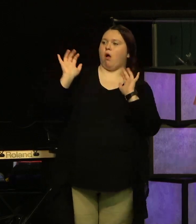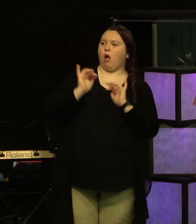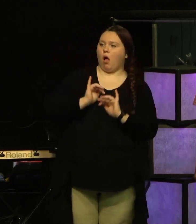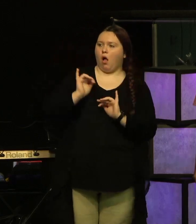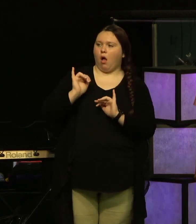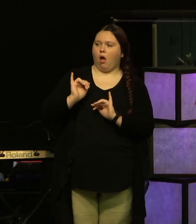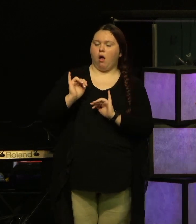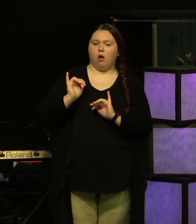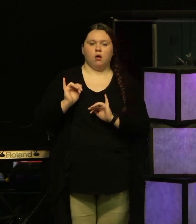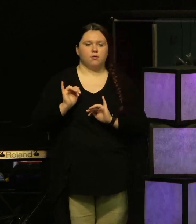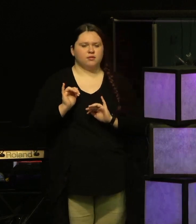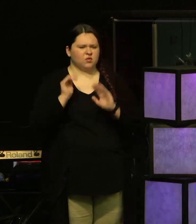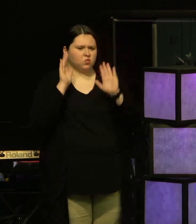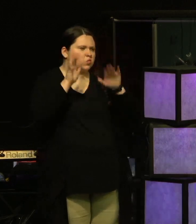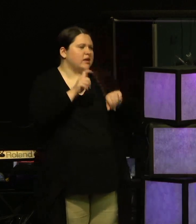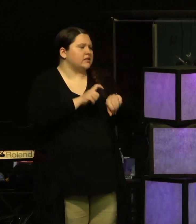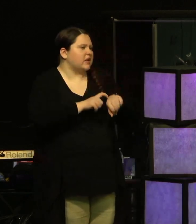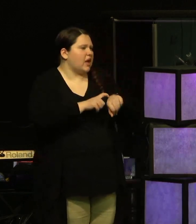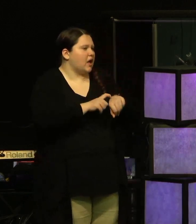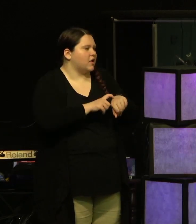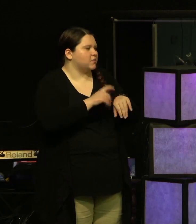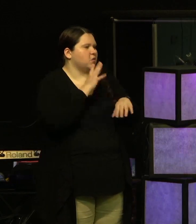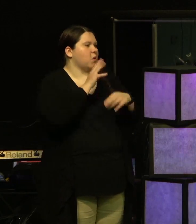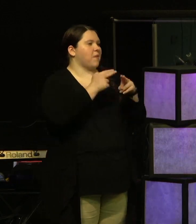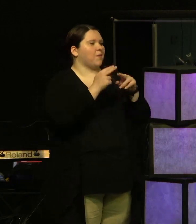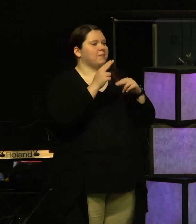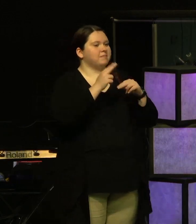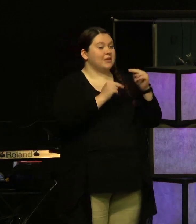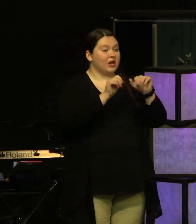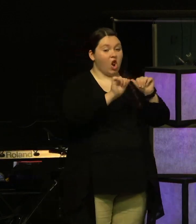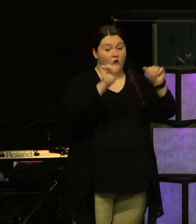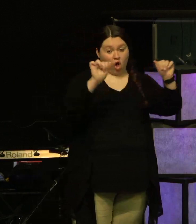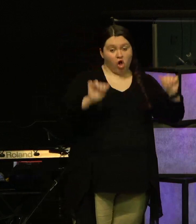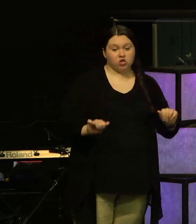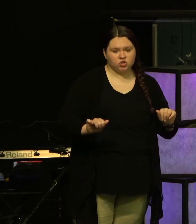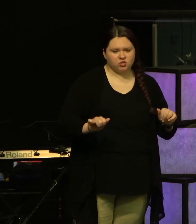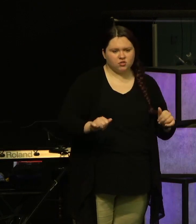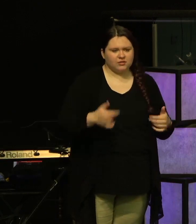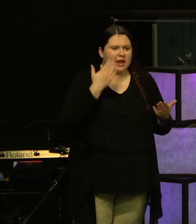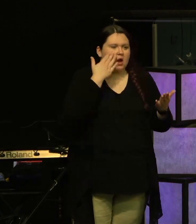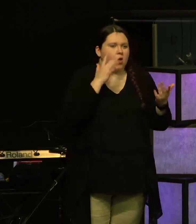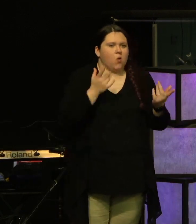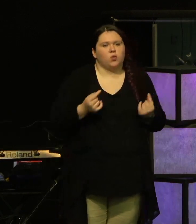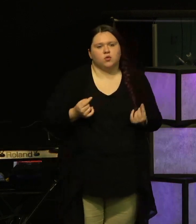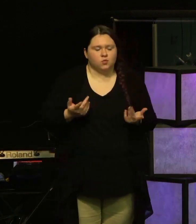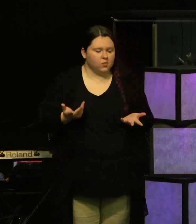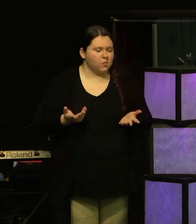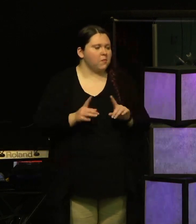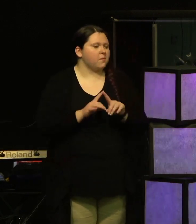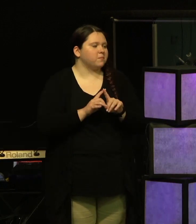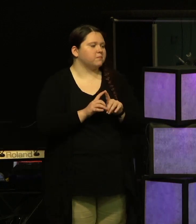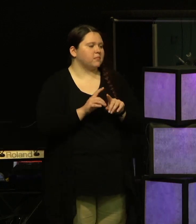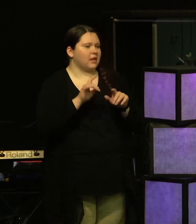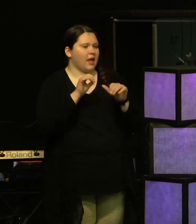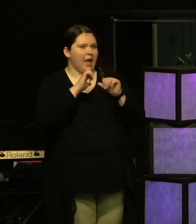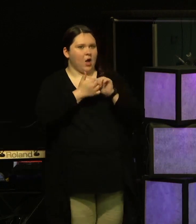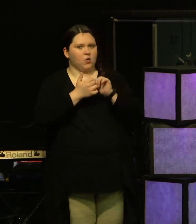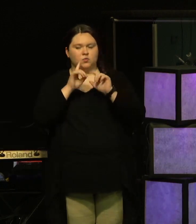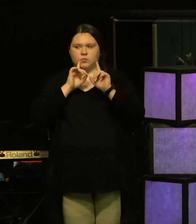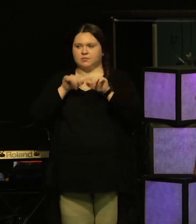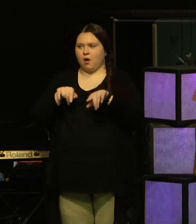great time up there. They talk about building altars to, you know, the disciples. They didn't know what to do in response to all